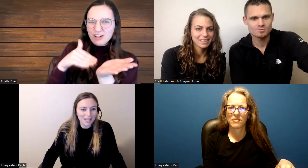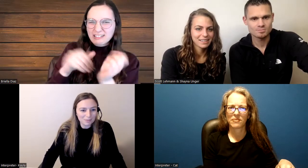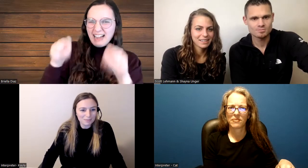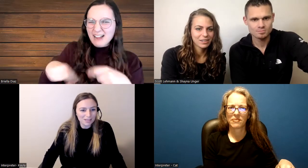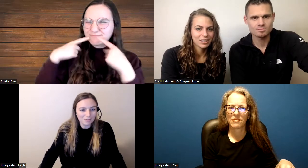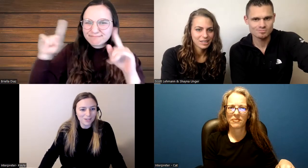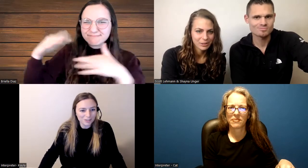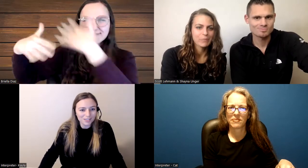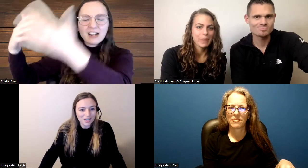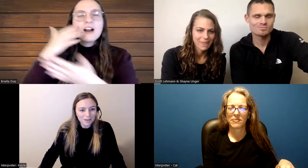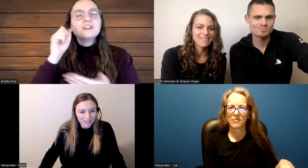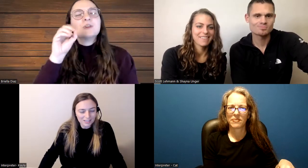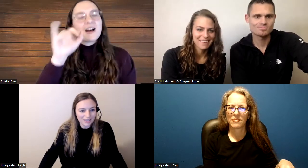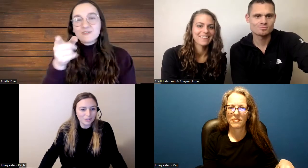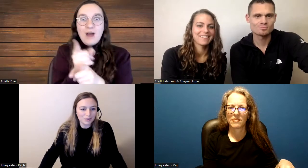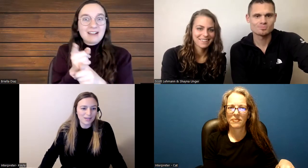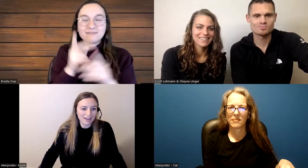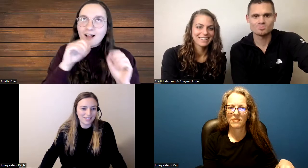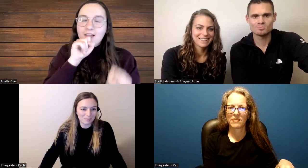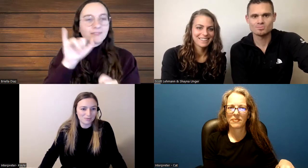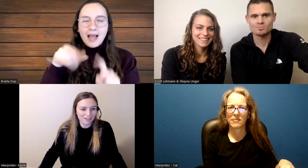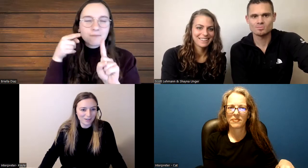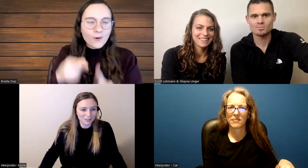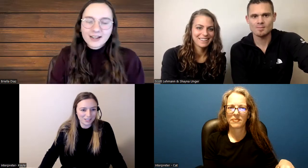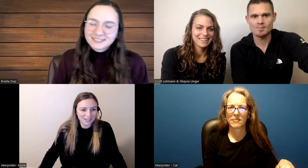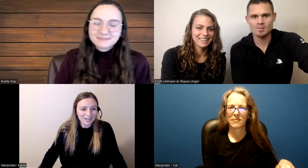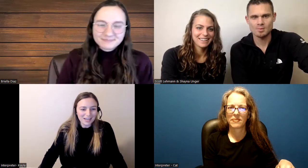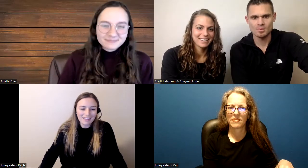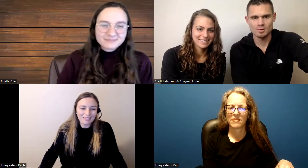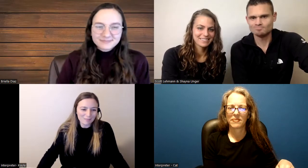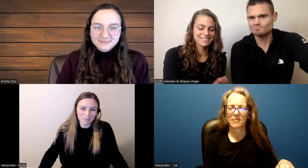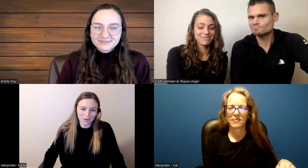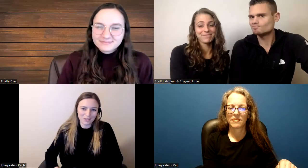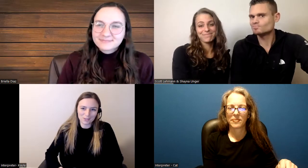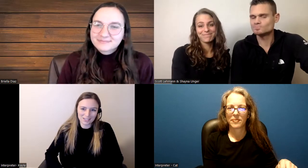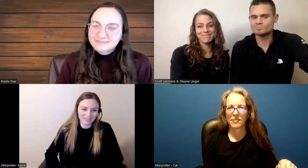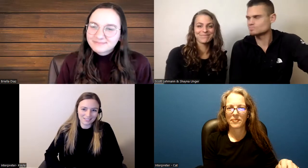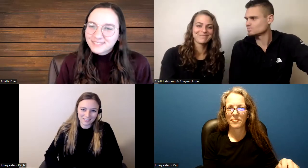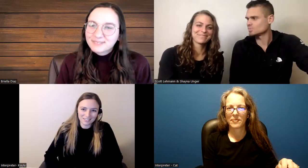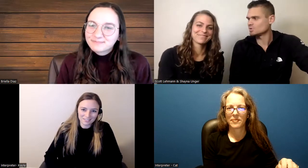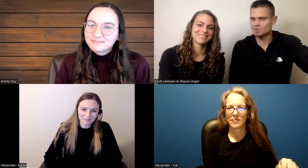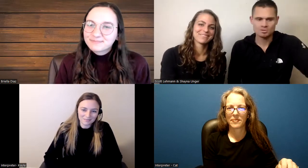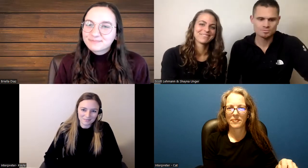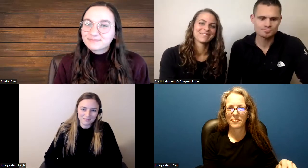people are able to become doctors because they can use that type of technology. And I love that point that you just said.